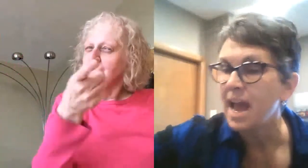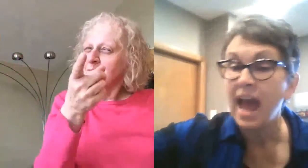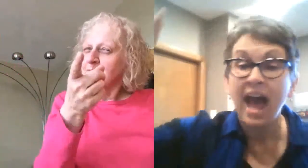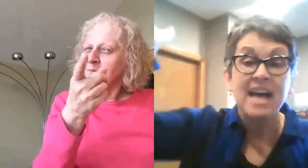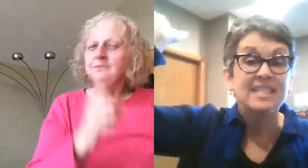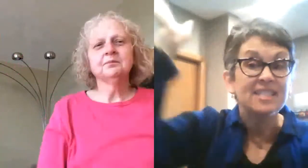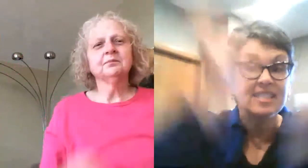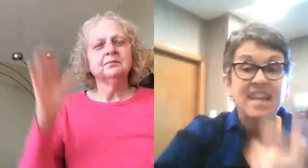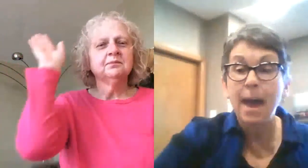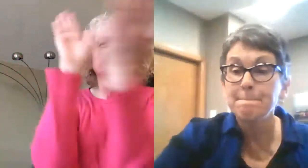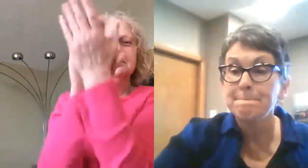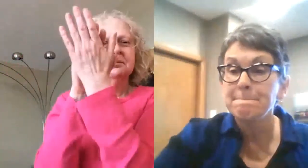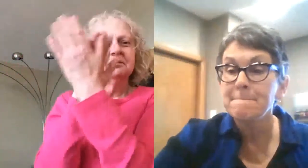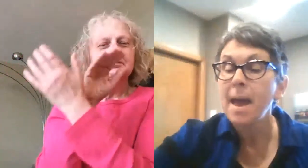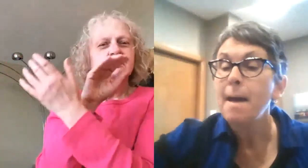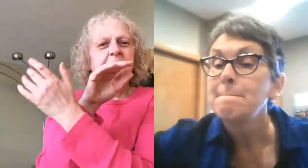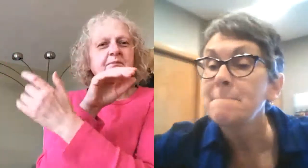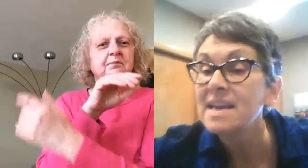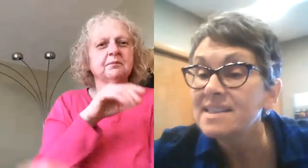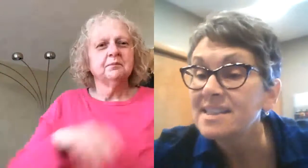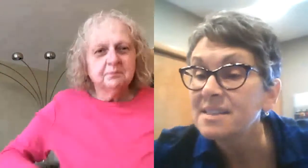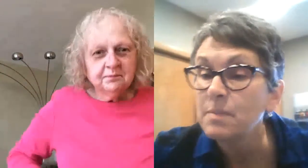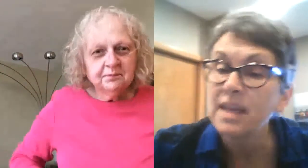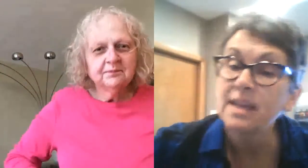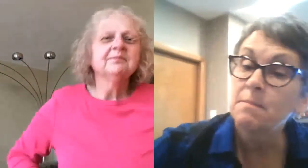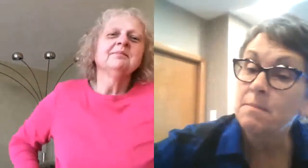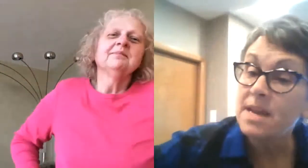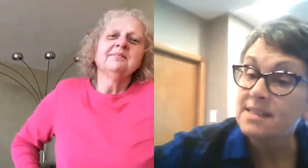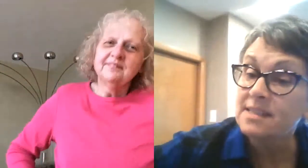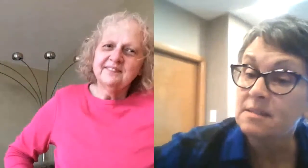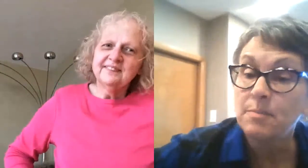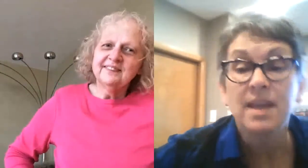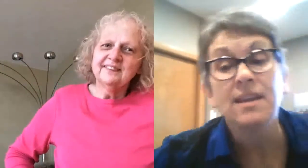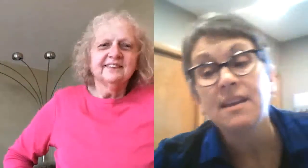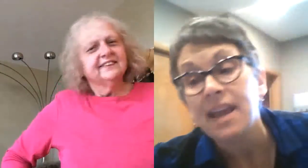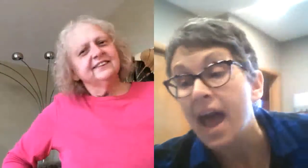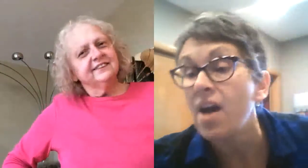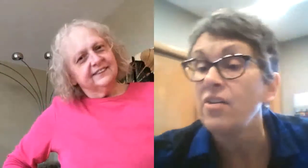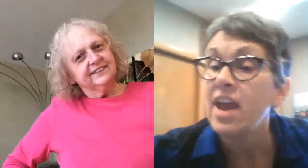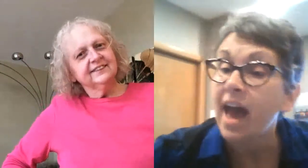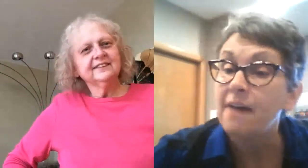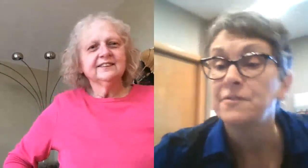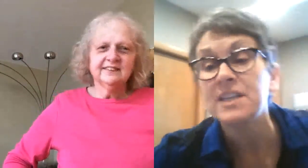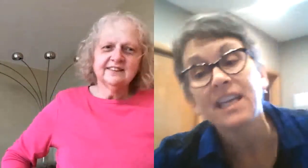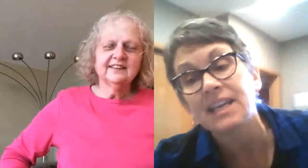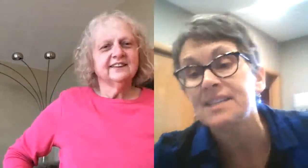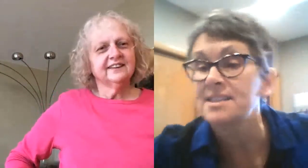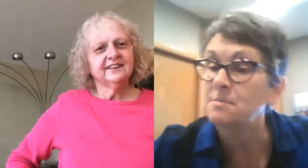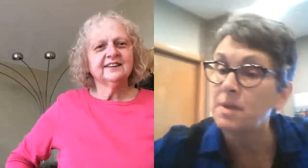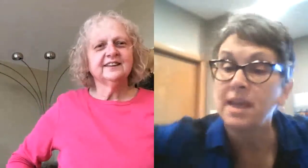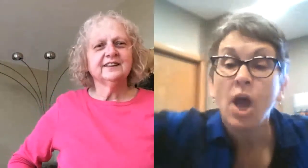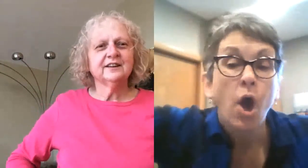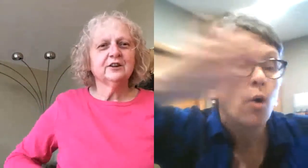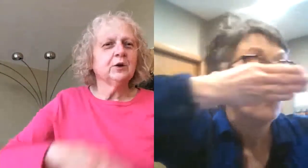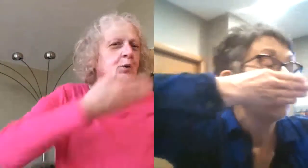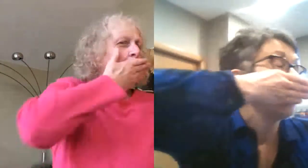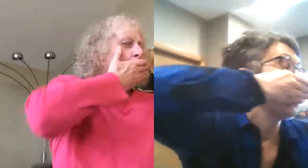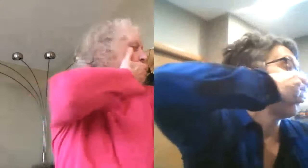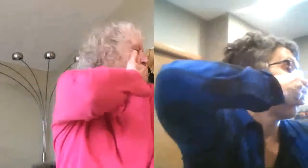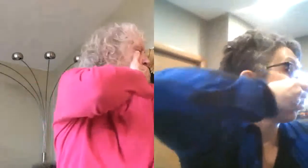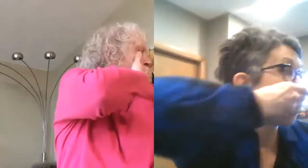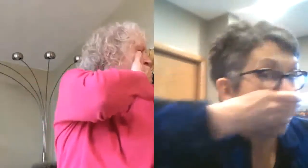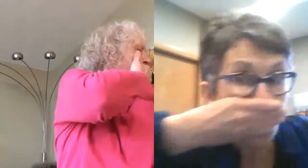me. Snap. Missed me, missed me. Now you have to kiss me.